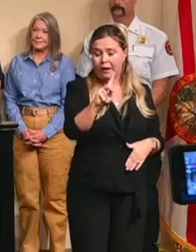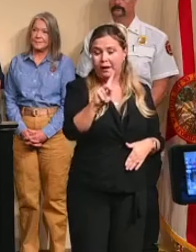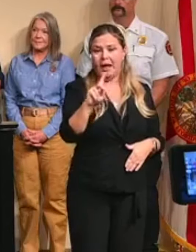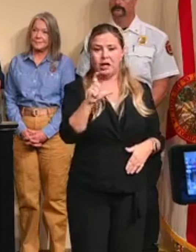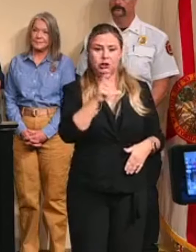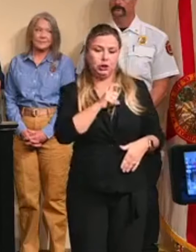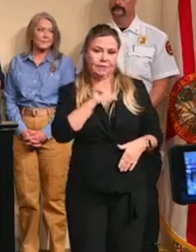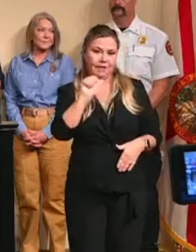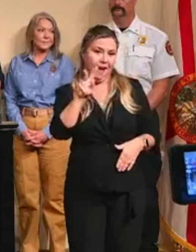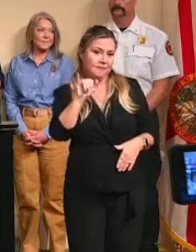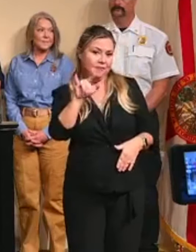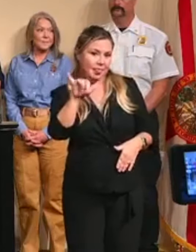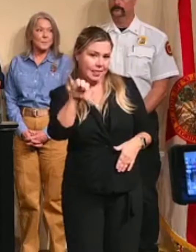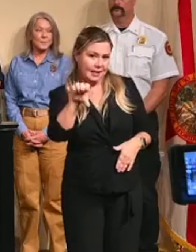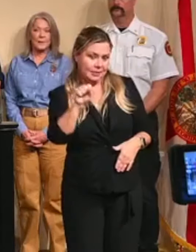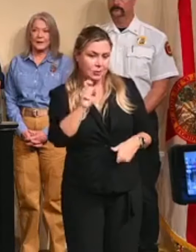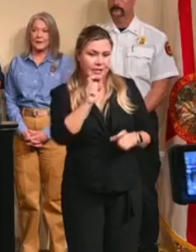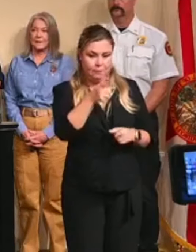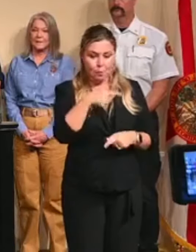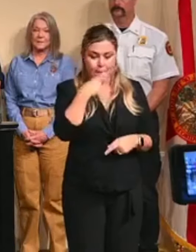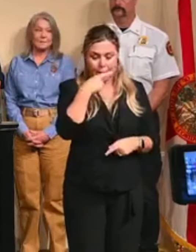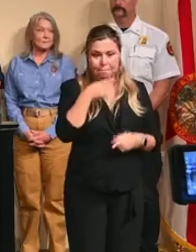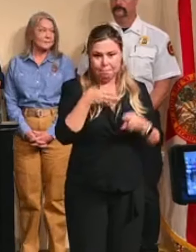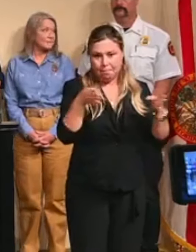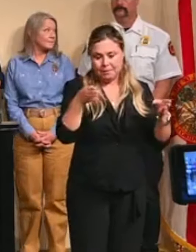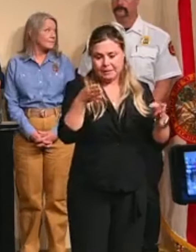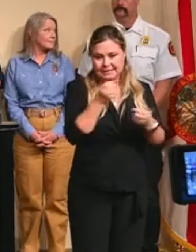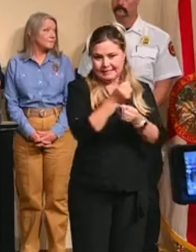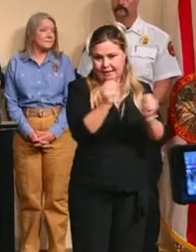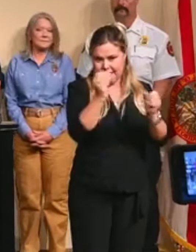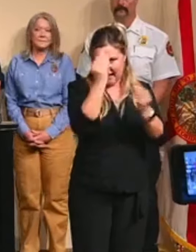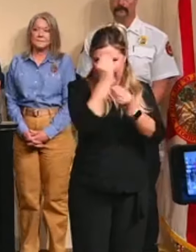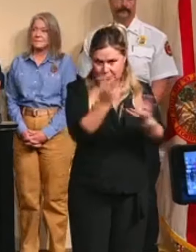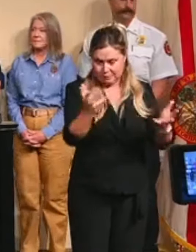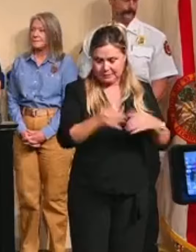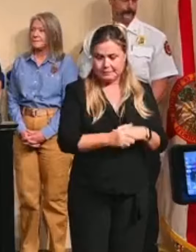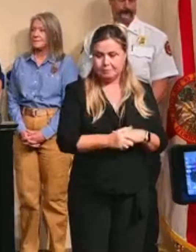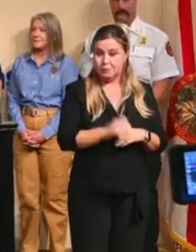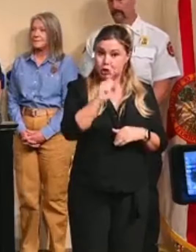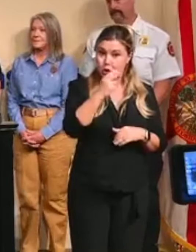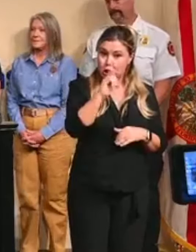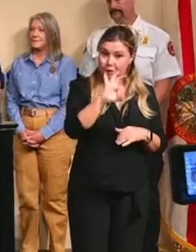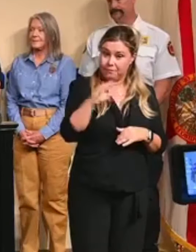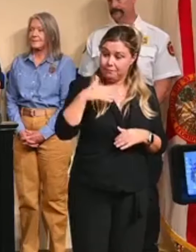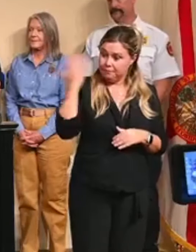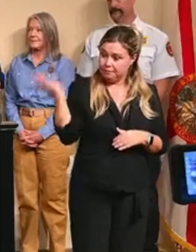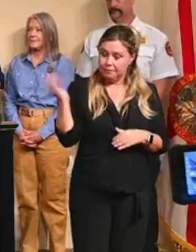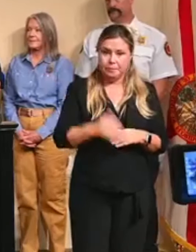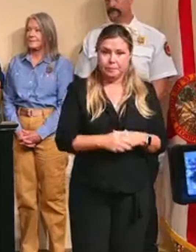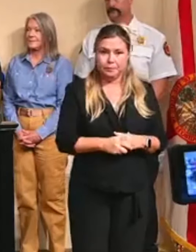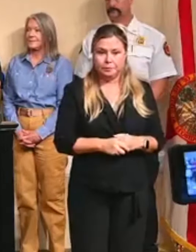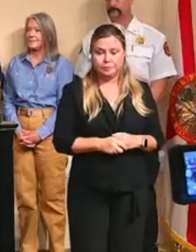to give you very important public safety updates and announcements. Thank you, Sheriff.